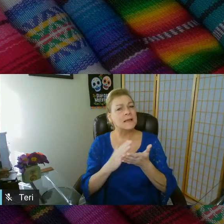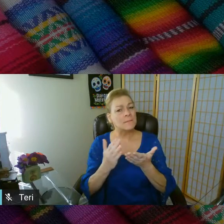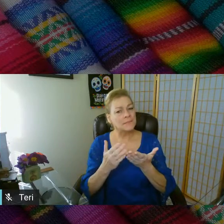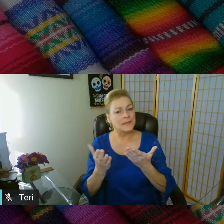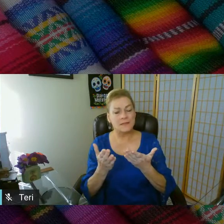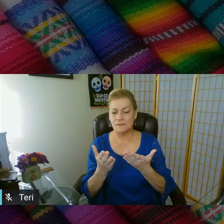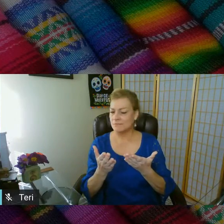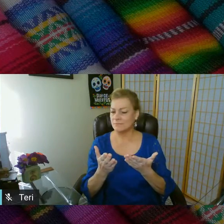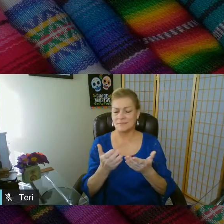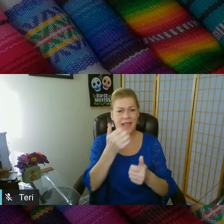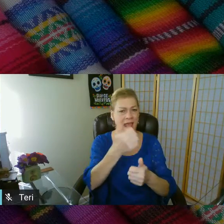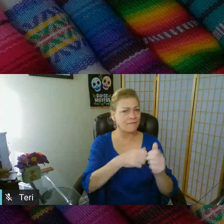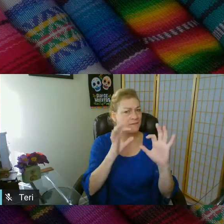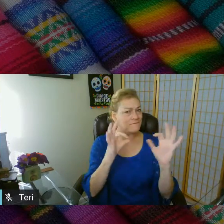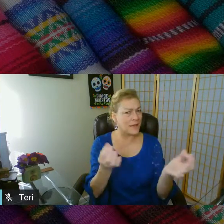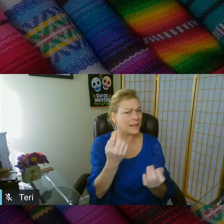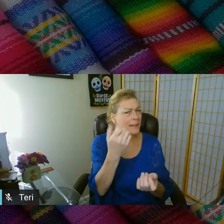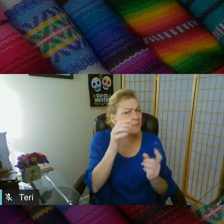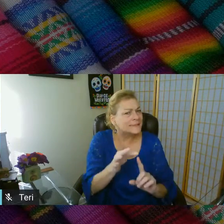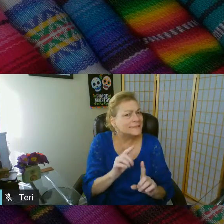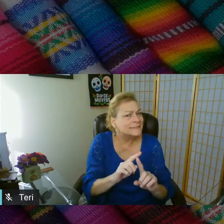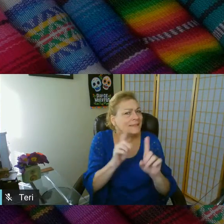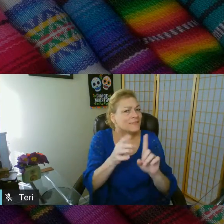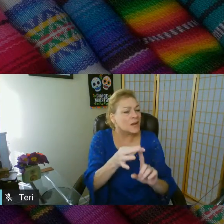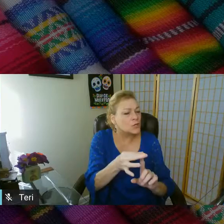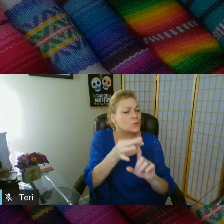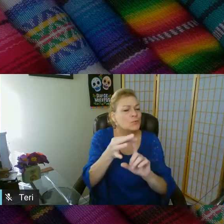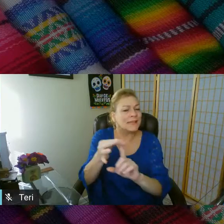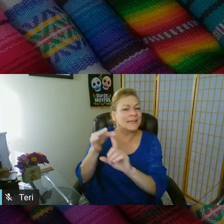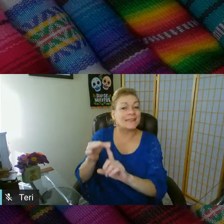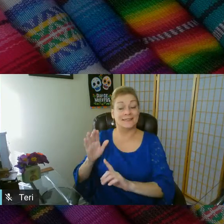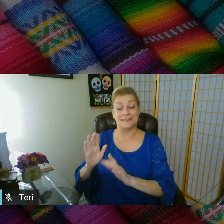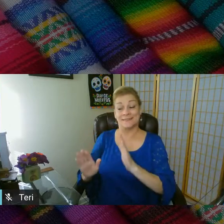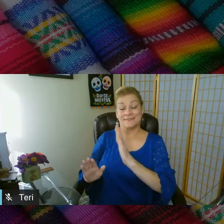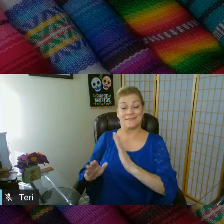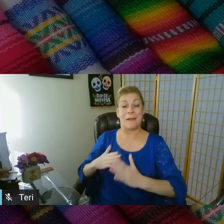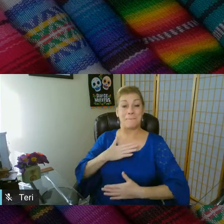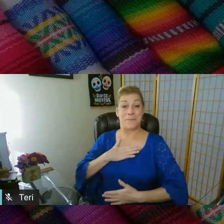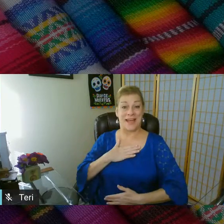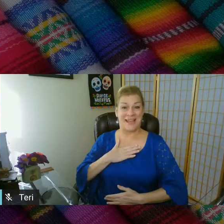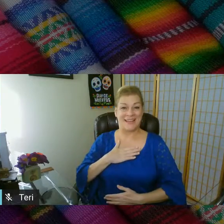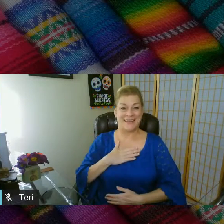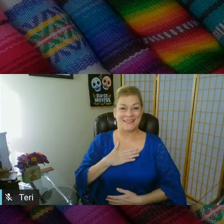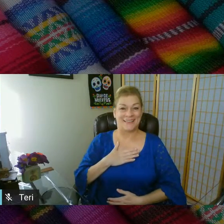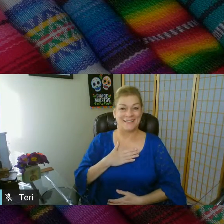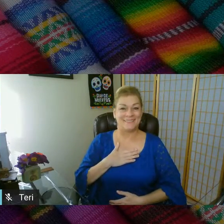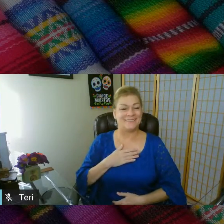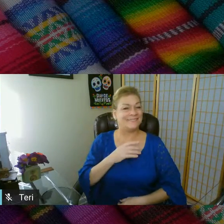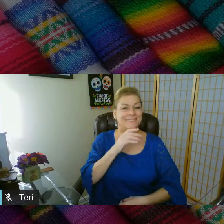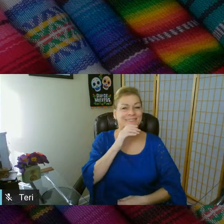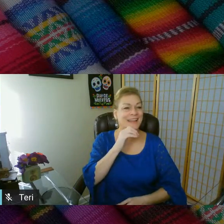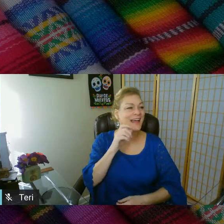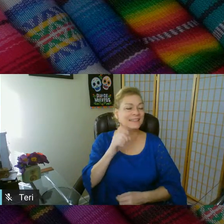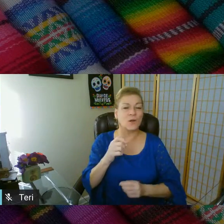to every family. And so this is my version of this ofrenda. It's not necessarily meant to represent all